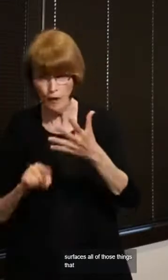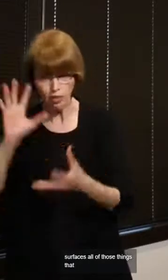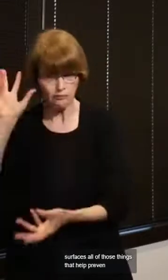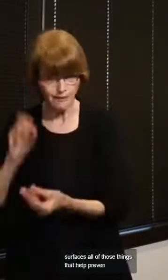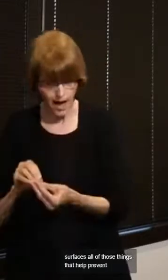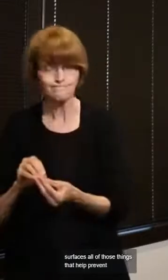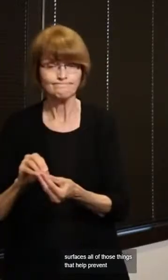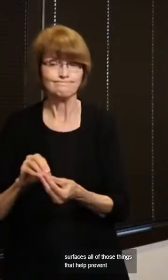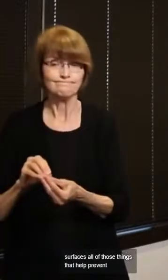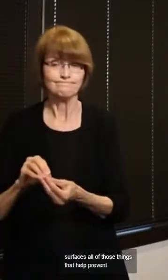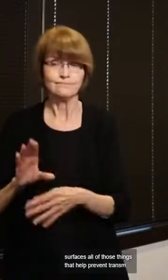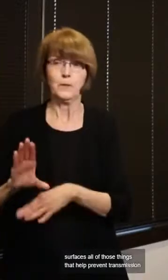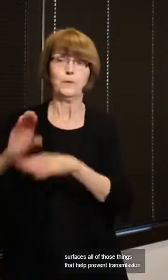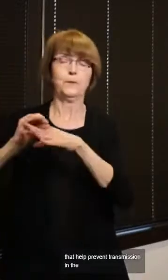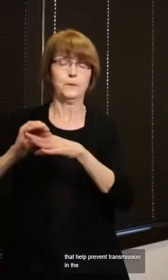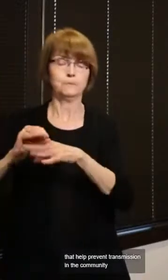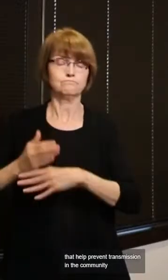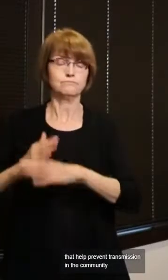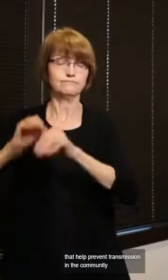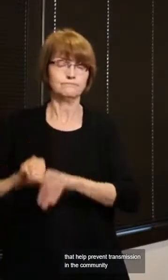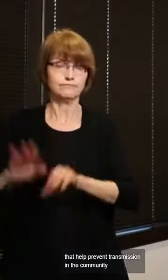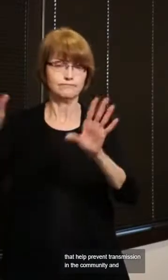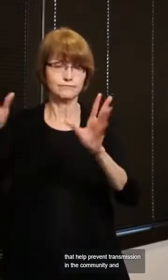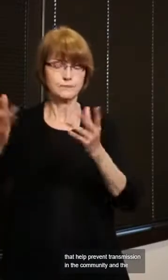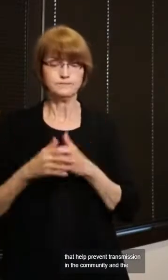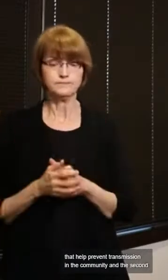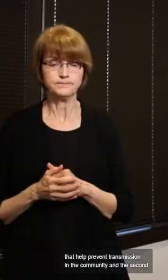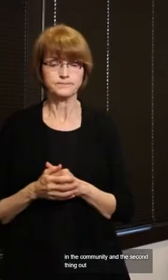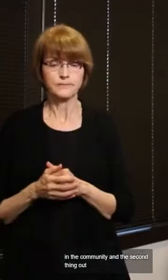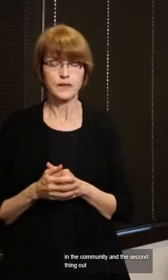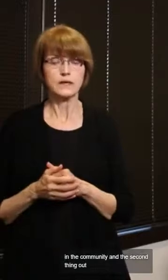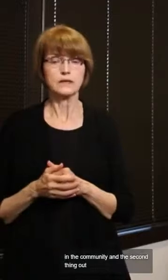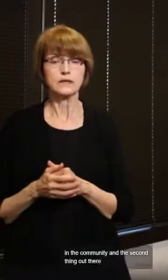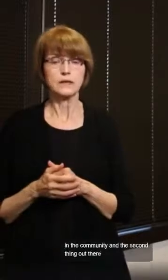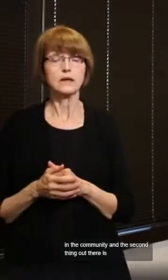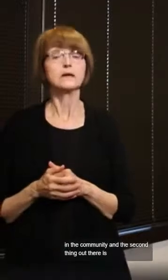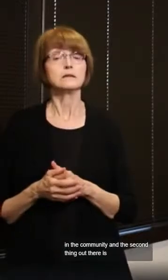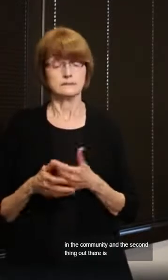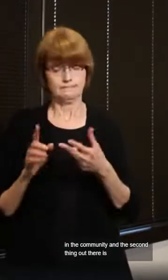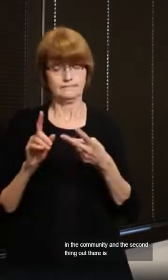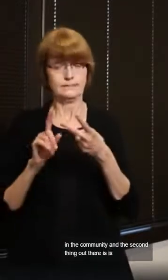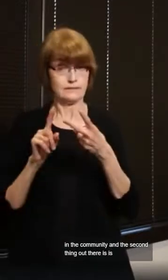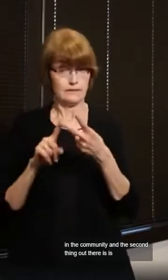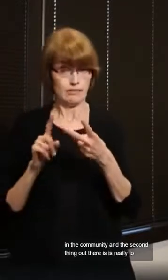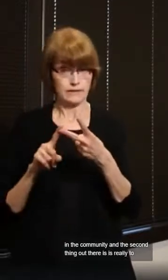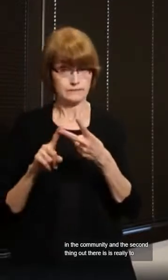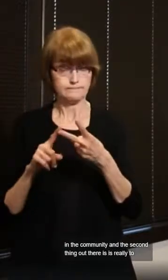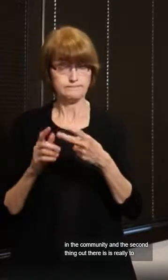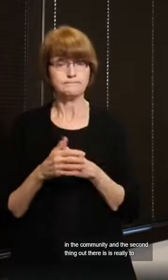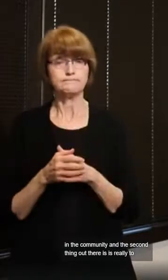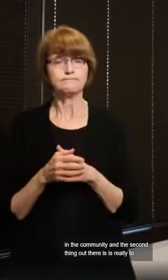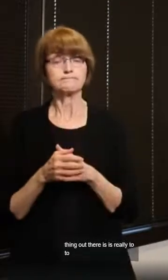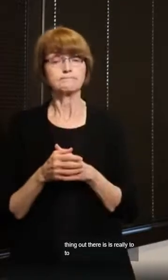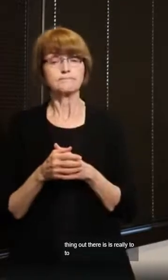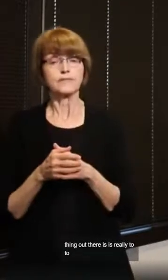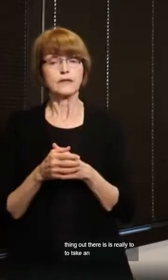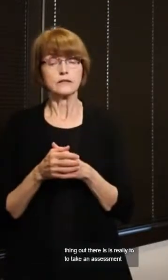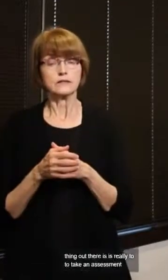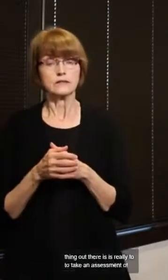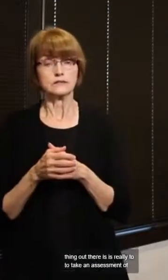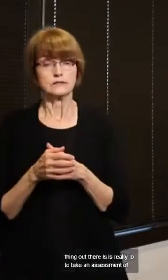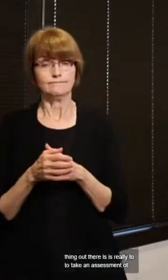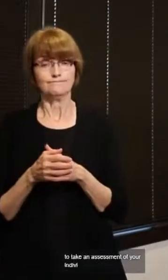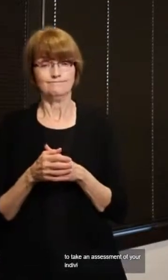prevent transmission in the community. And the second thing out there is really to take an assessment